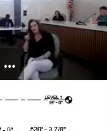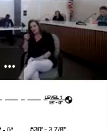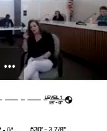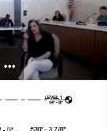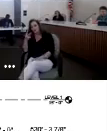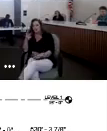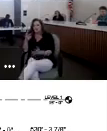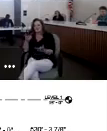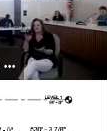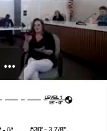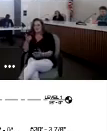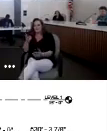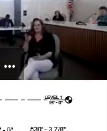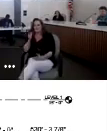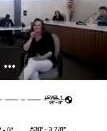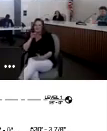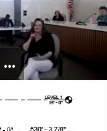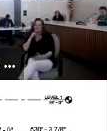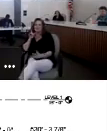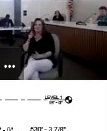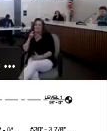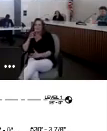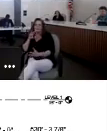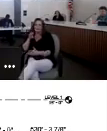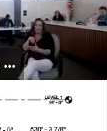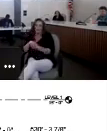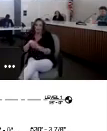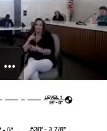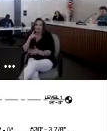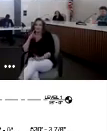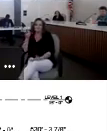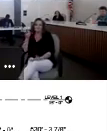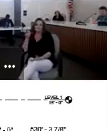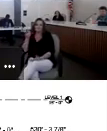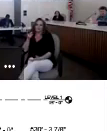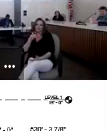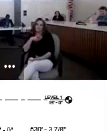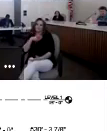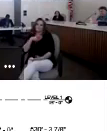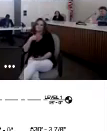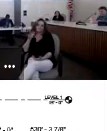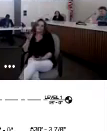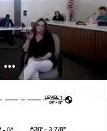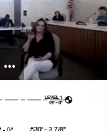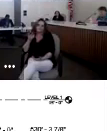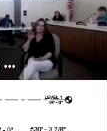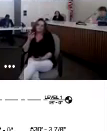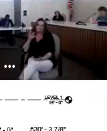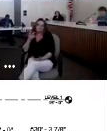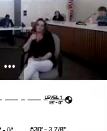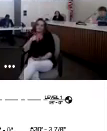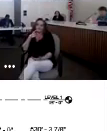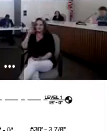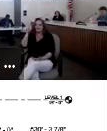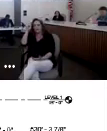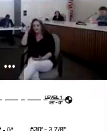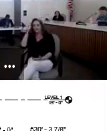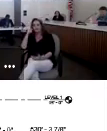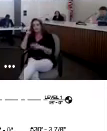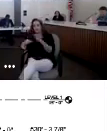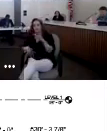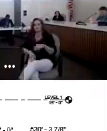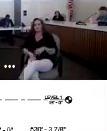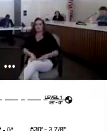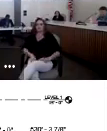whether they needed to include that mechanical parapet or not. So in theory, it's less than that, because correct,